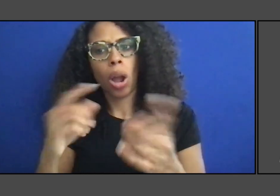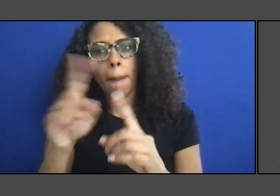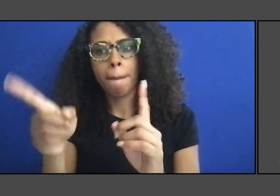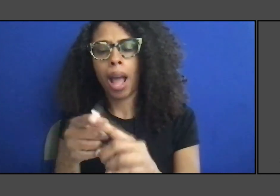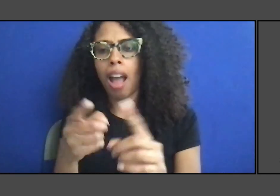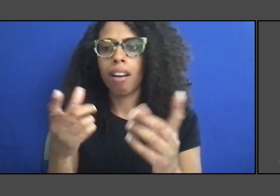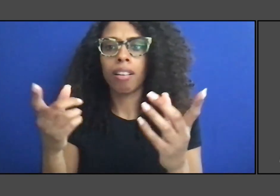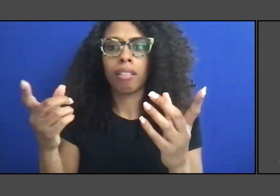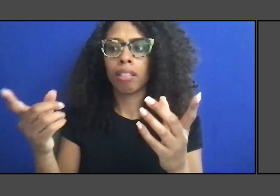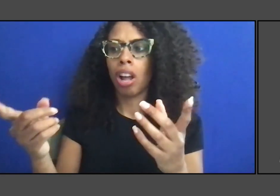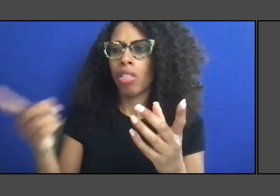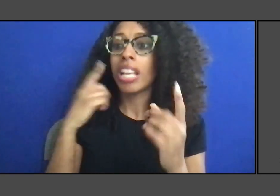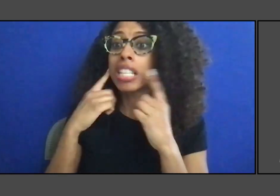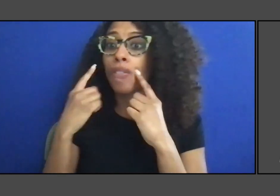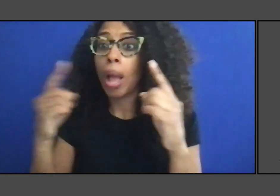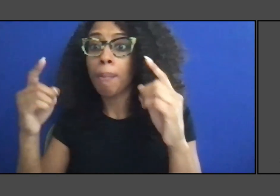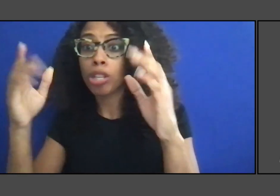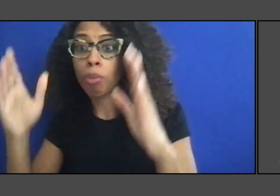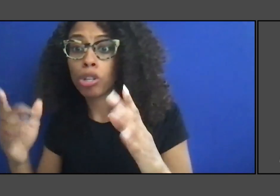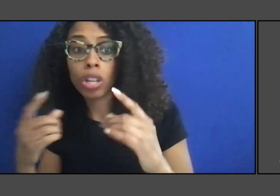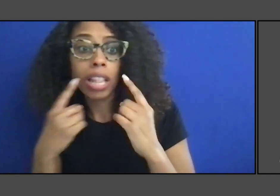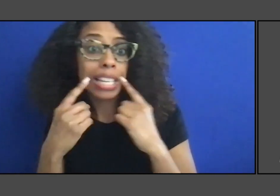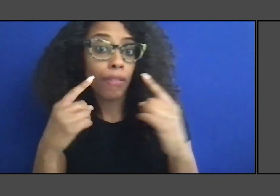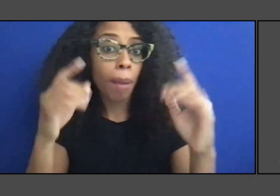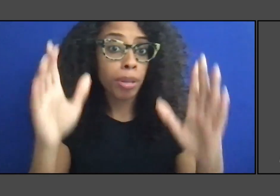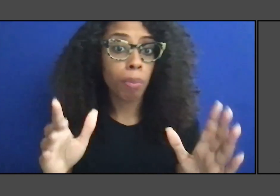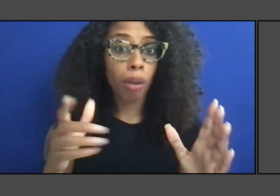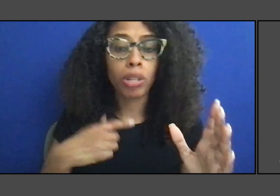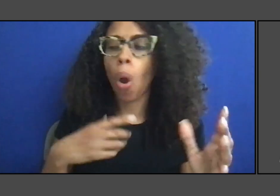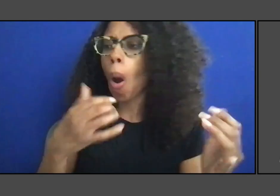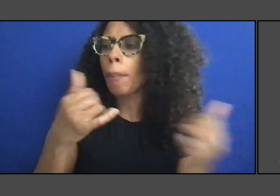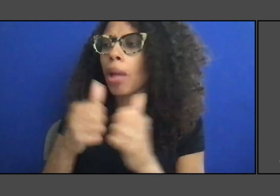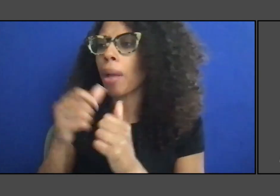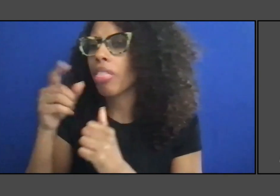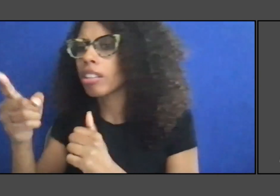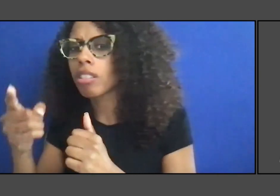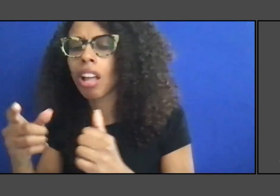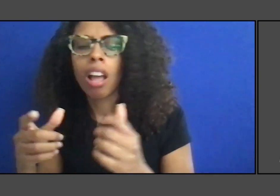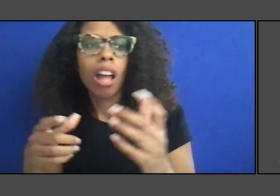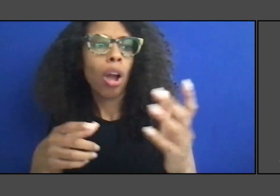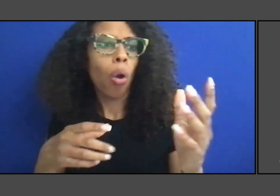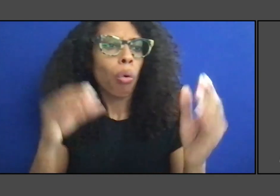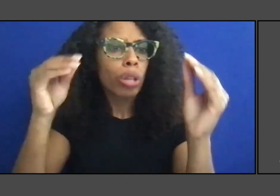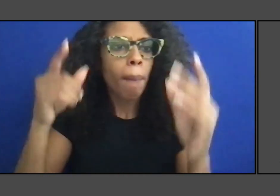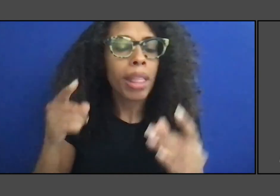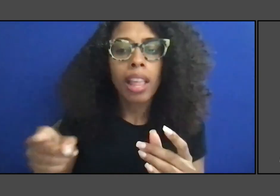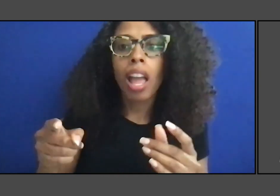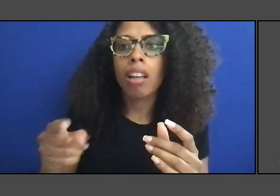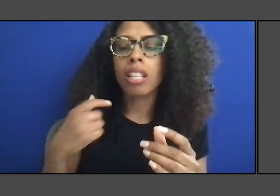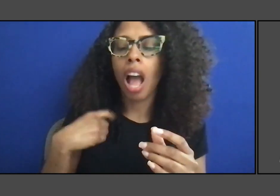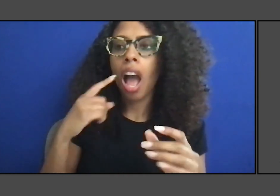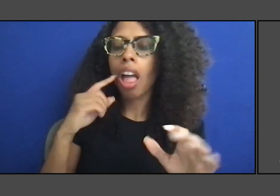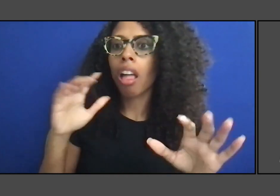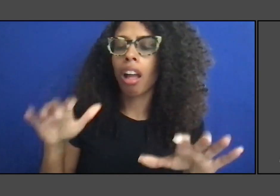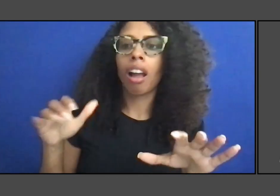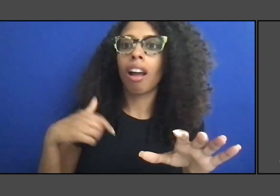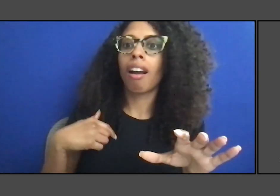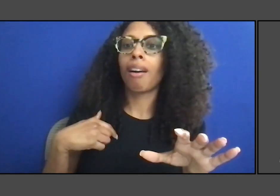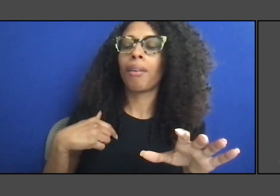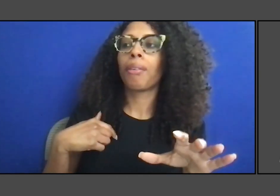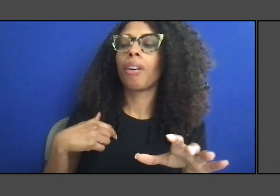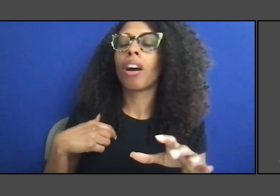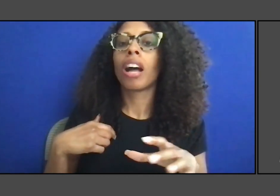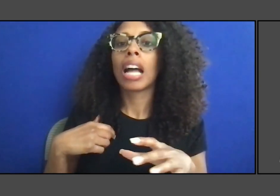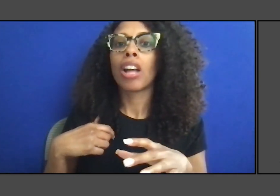one, who played with that one, who Mhm. told me this thing, Mhm. always taking the story all the way back to the